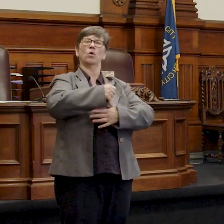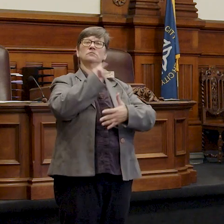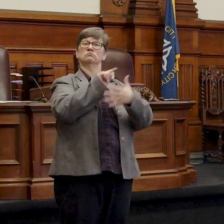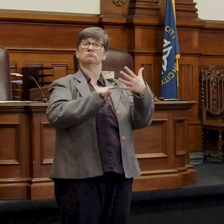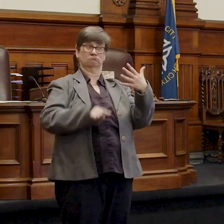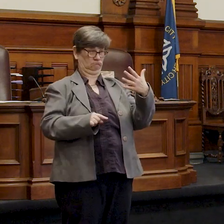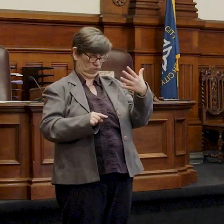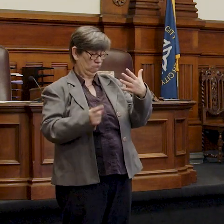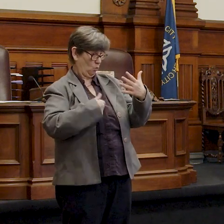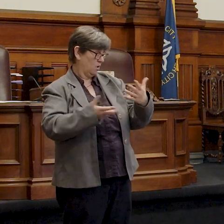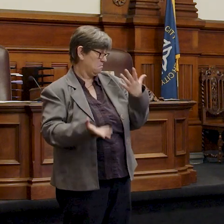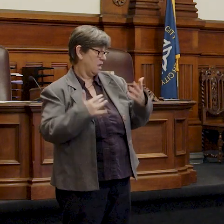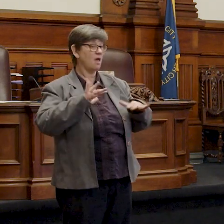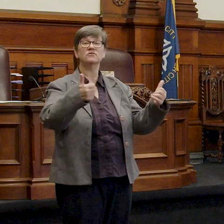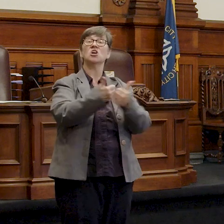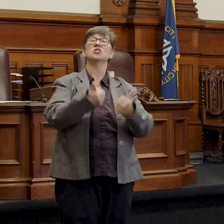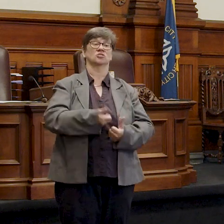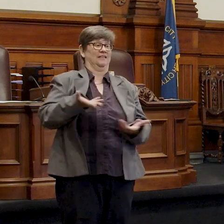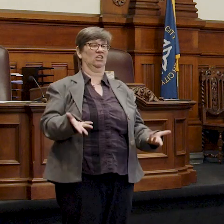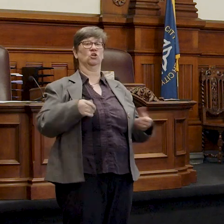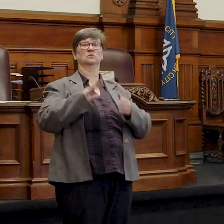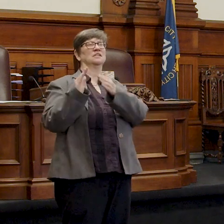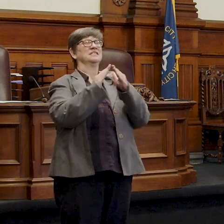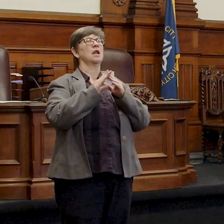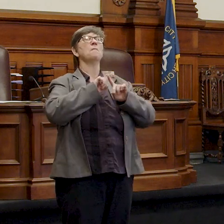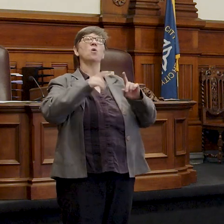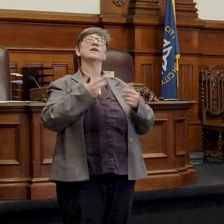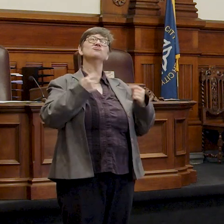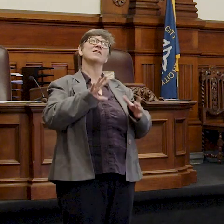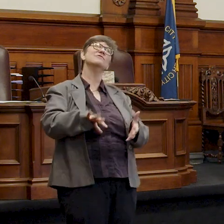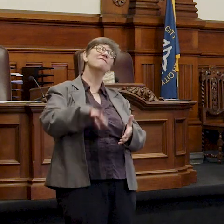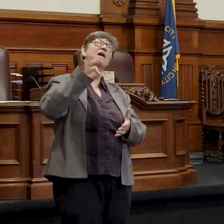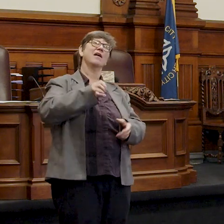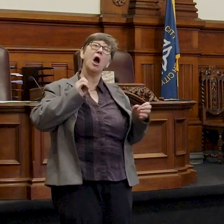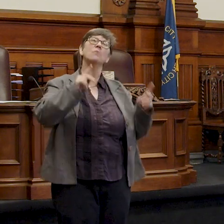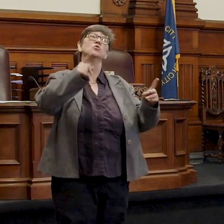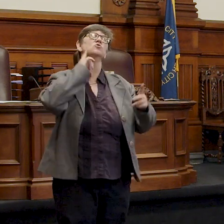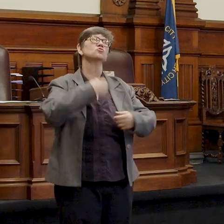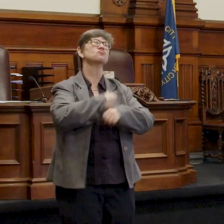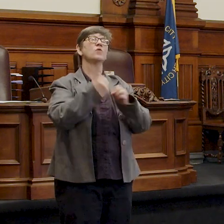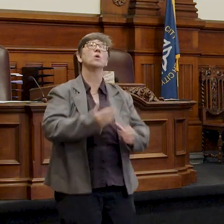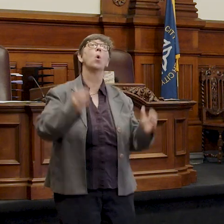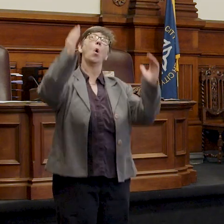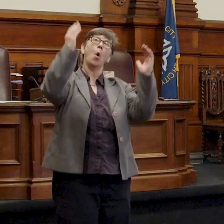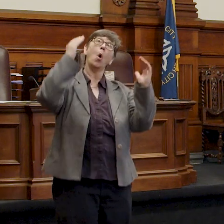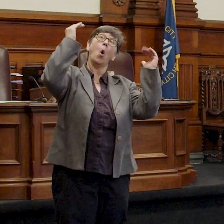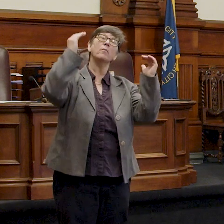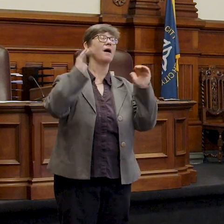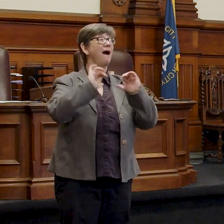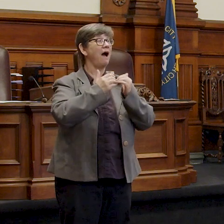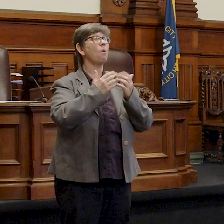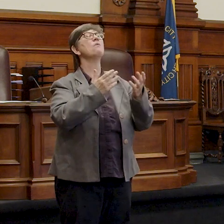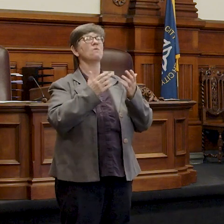and we may have our challenges in our city, but we've tried to find opportunities to create hope by making sure that we embed them